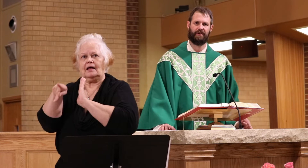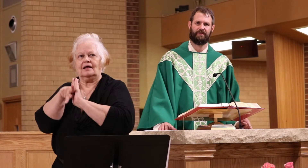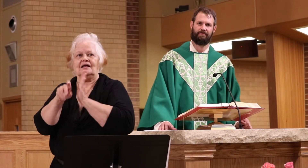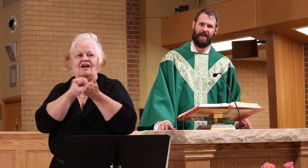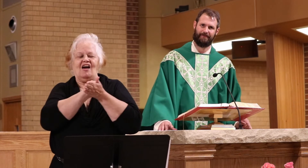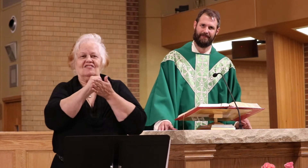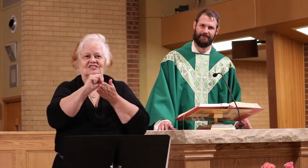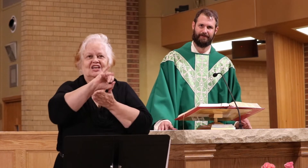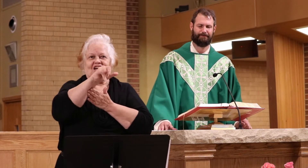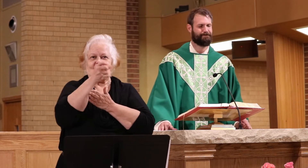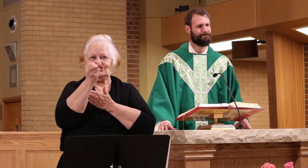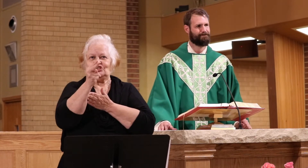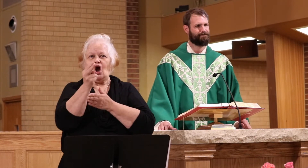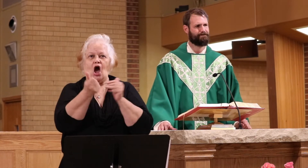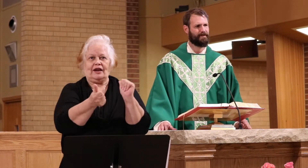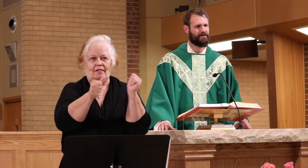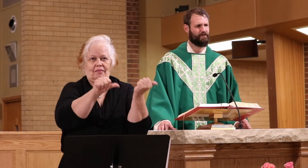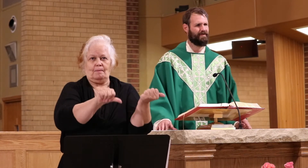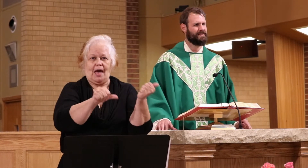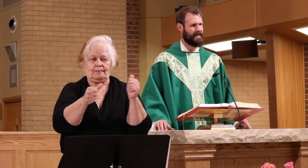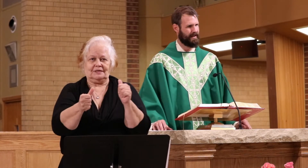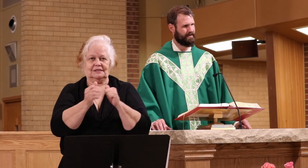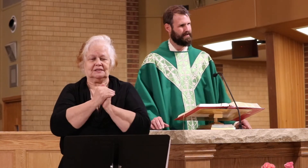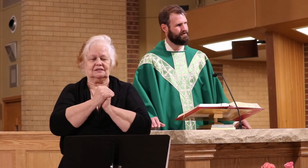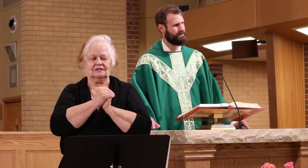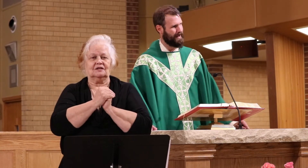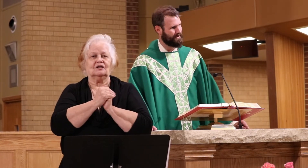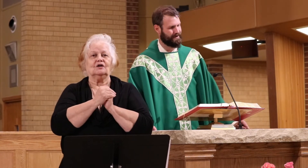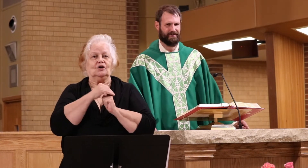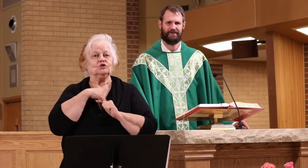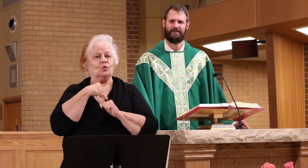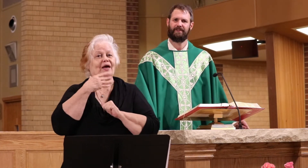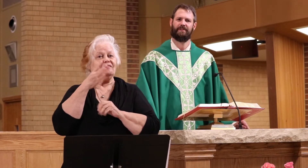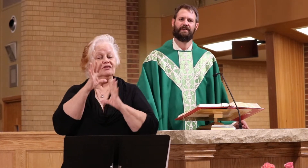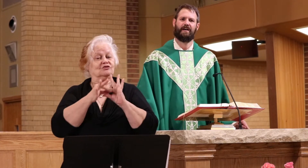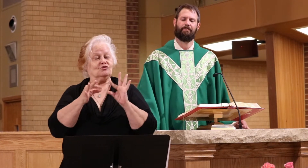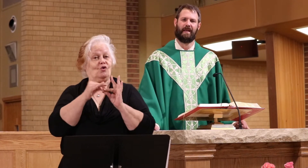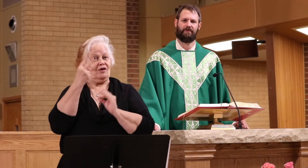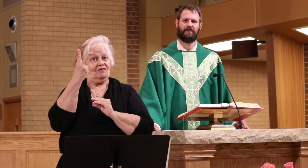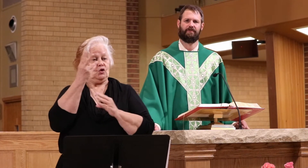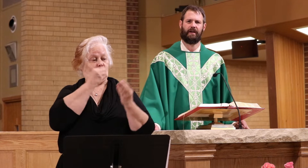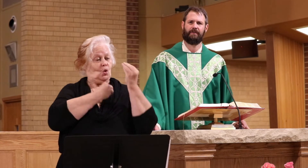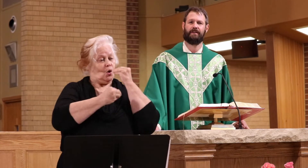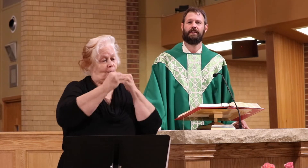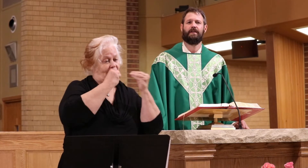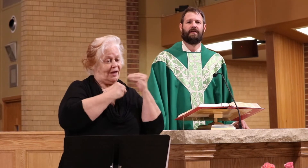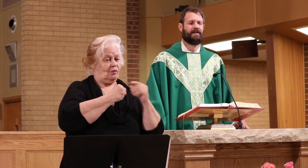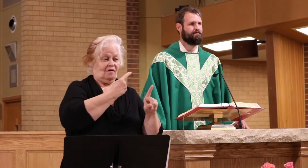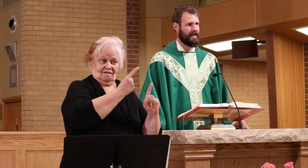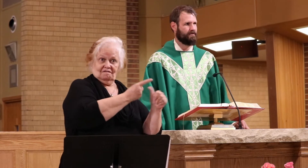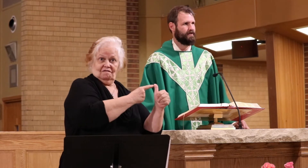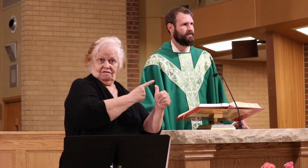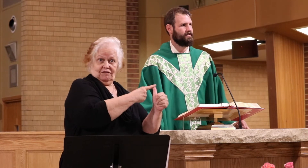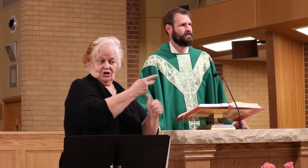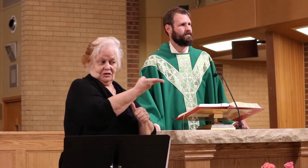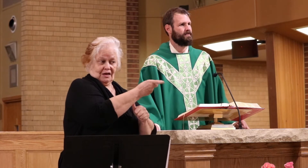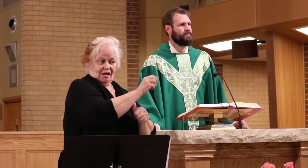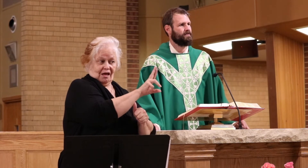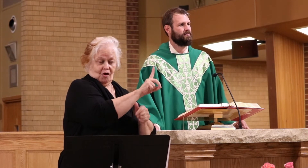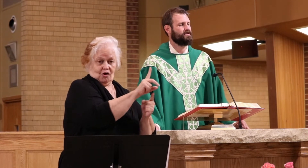St. John the Baptist. So we have a tale of two banquets, a banquet of Herod and a